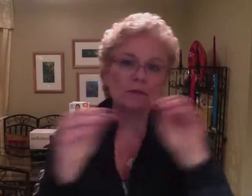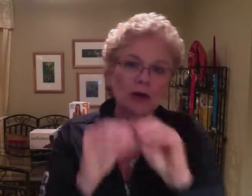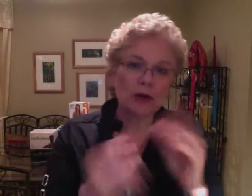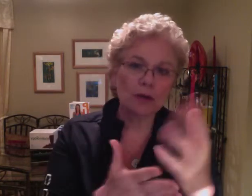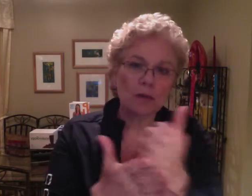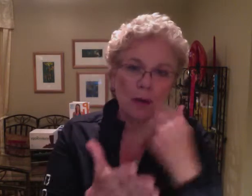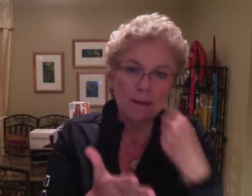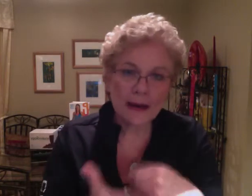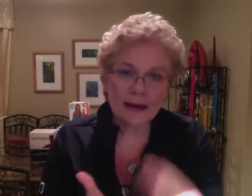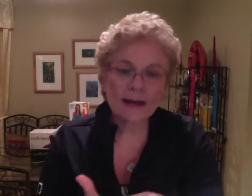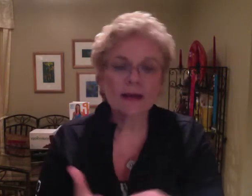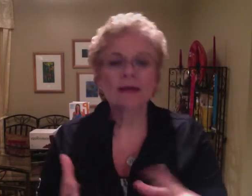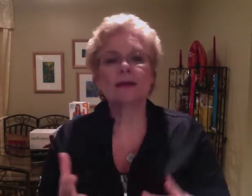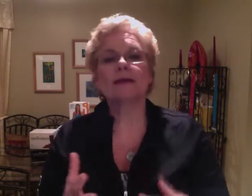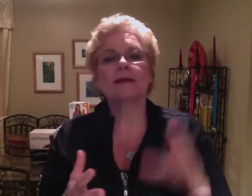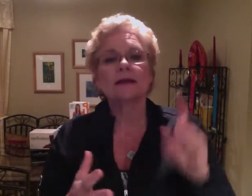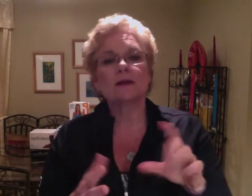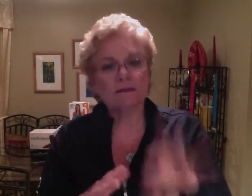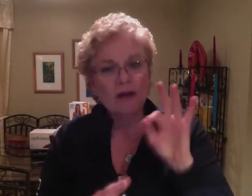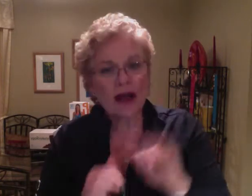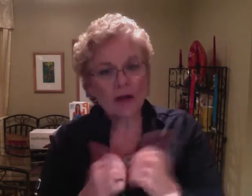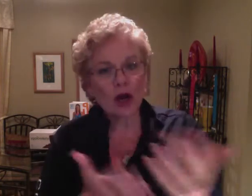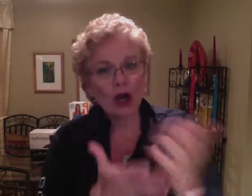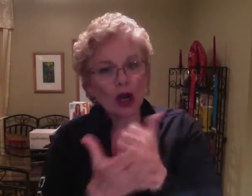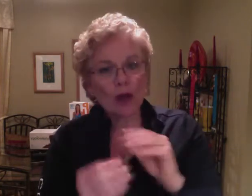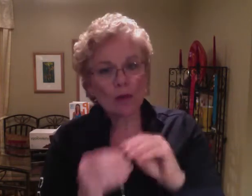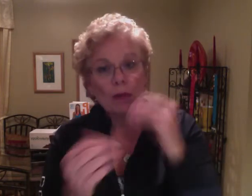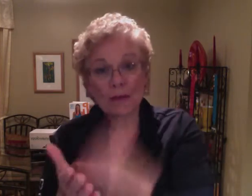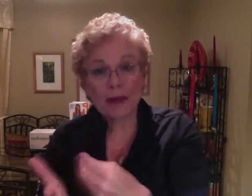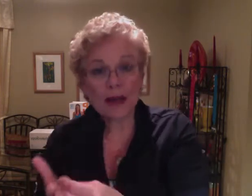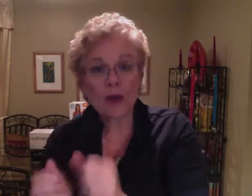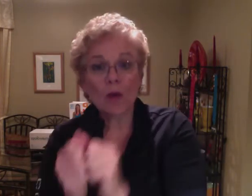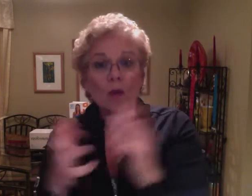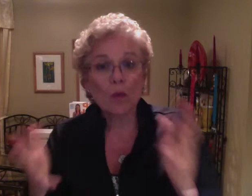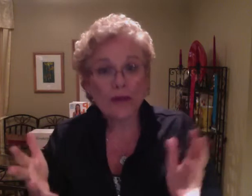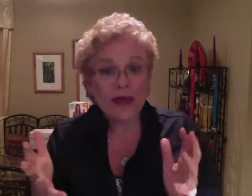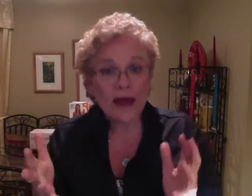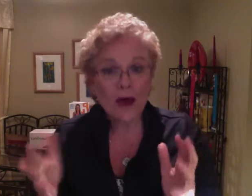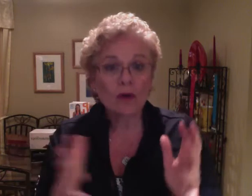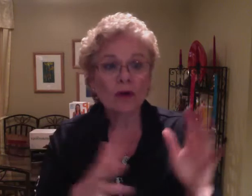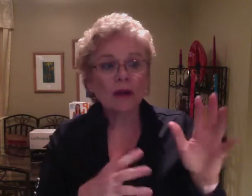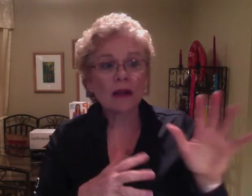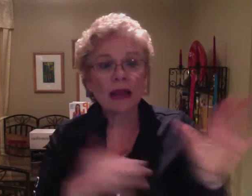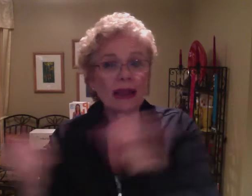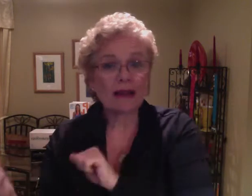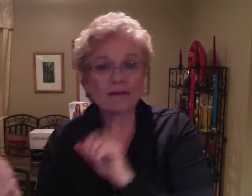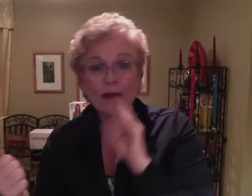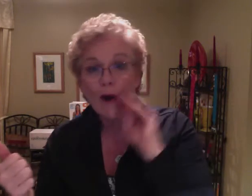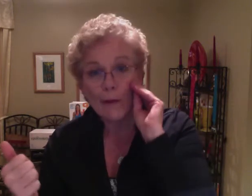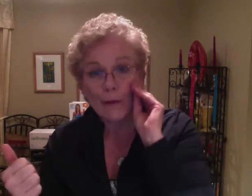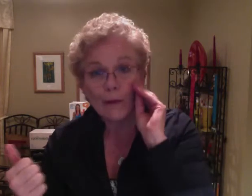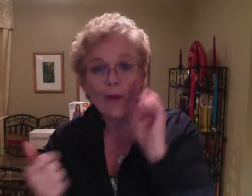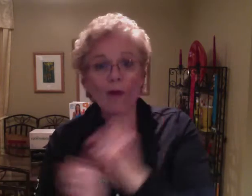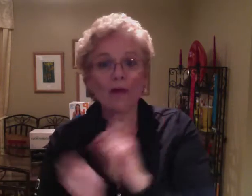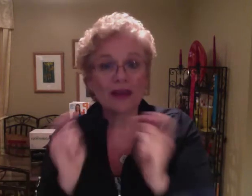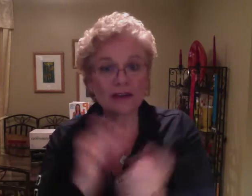She needs to find a way that she can make extra income, or he does, without leaving the house or changing their current kind of life plan or the way their